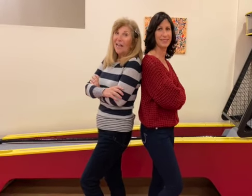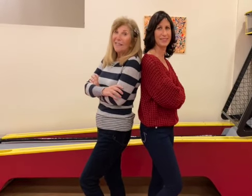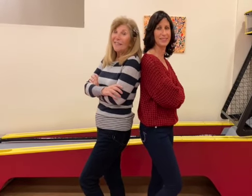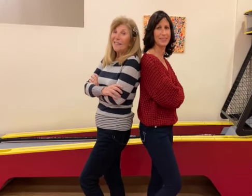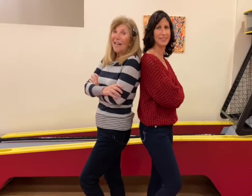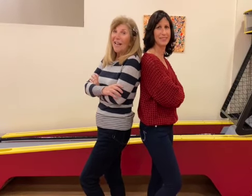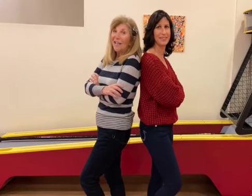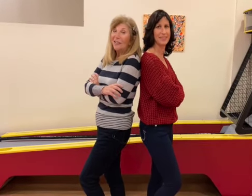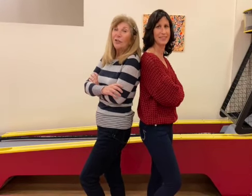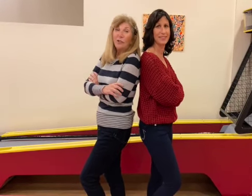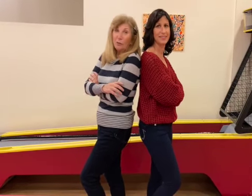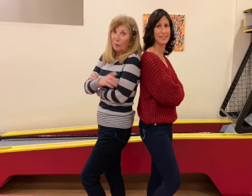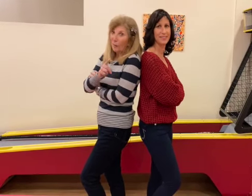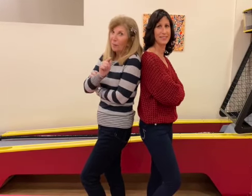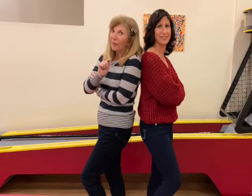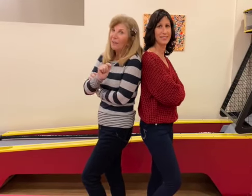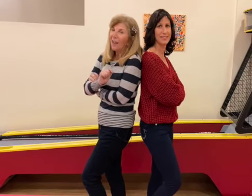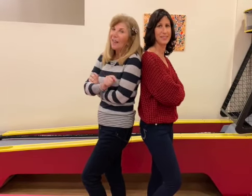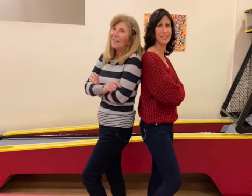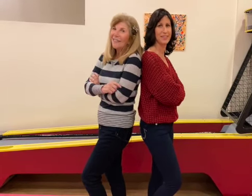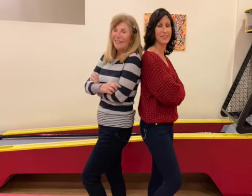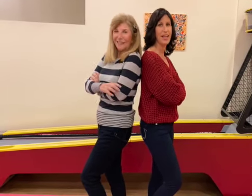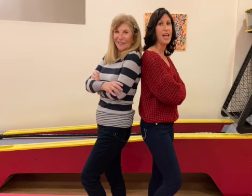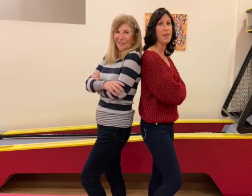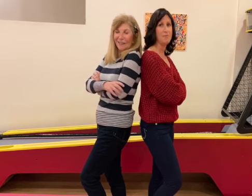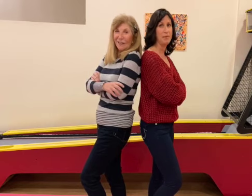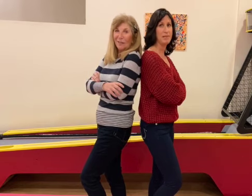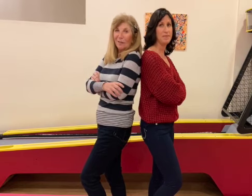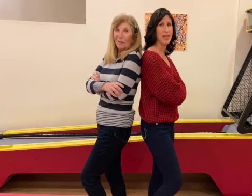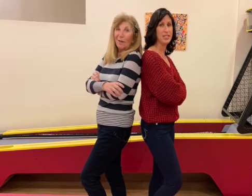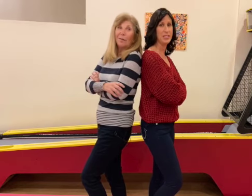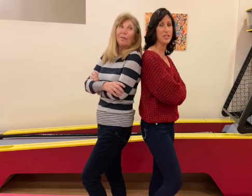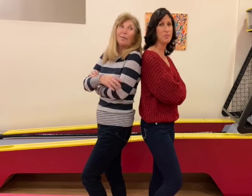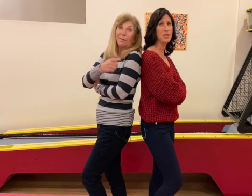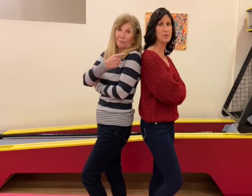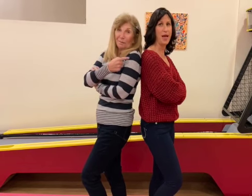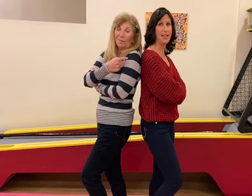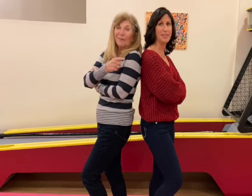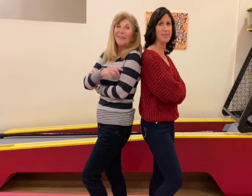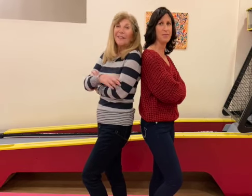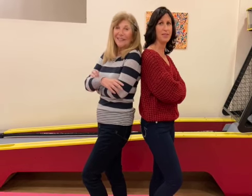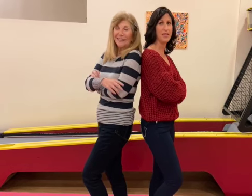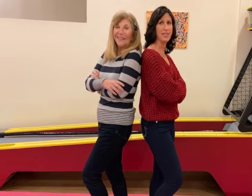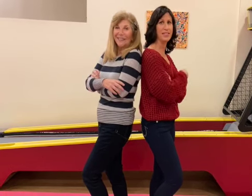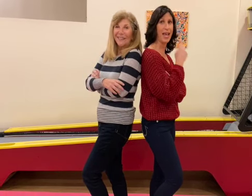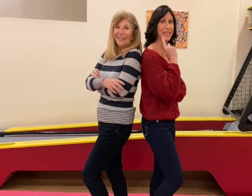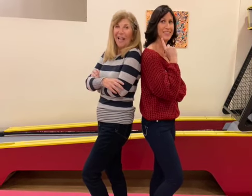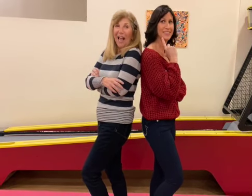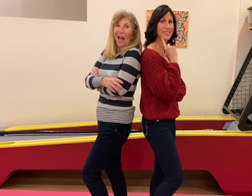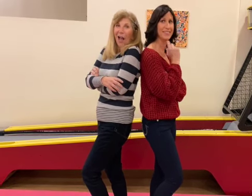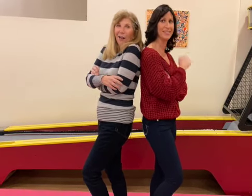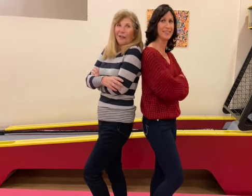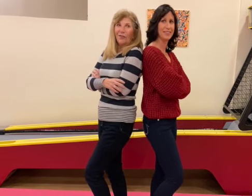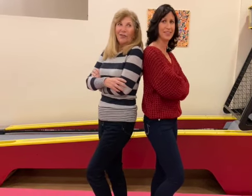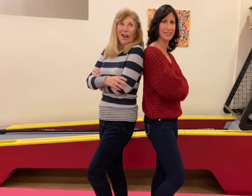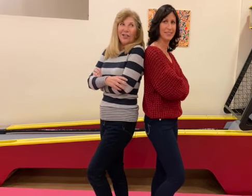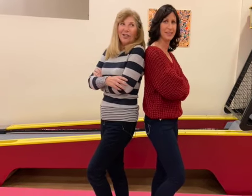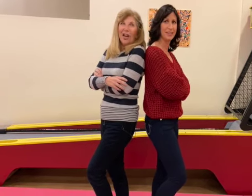D-Nice says, do something nice. Mimi's message, put a smile on someone's face today. Friend